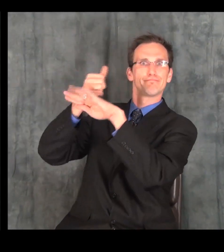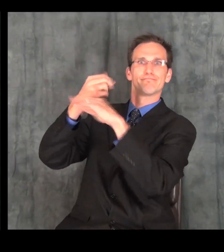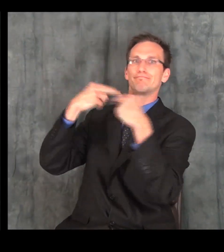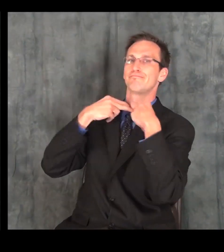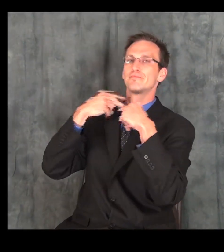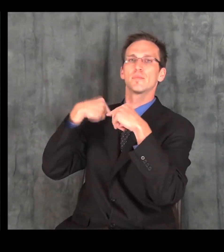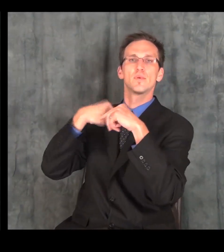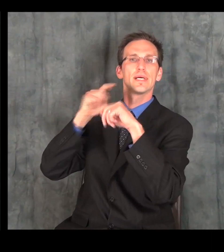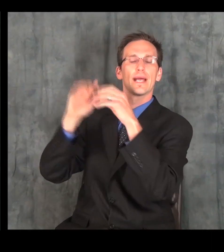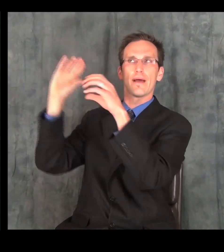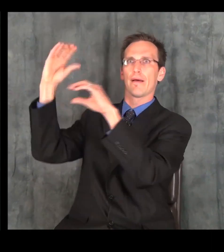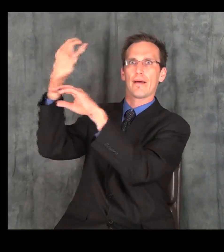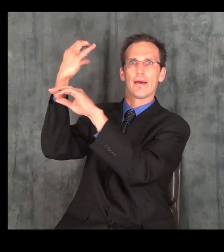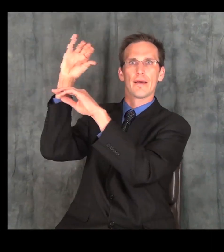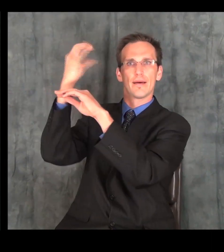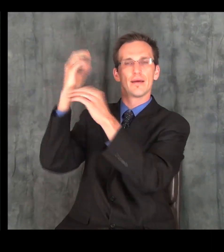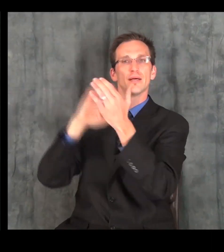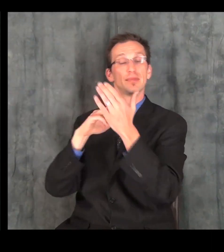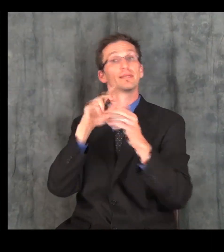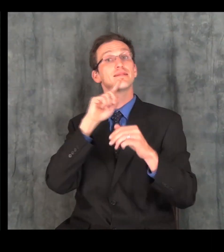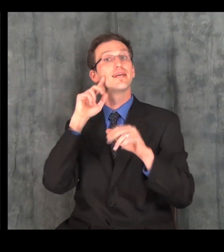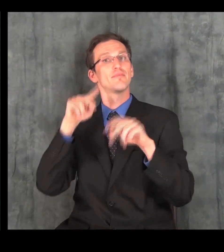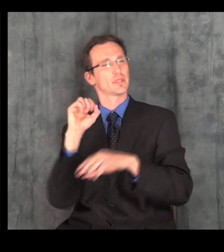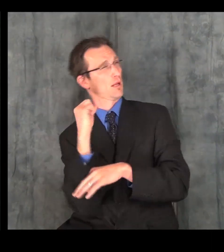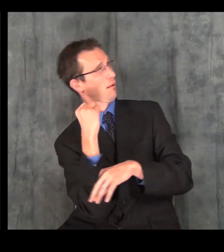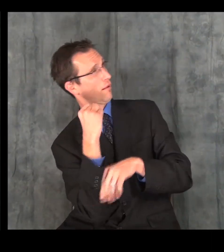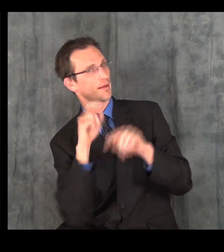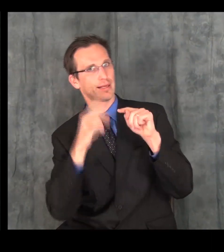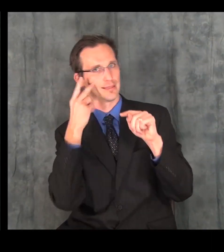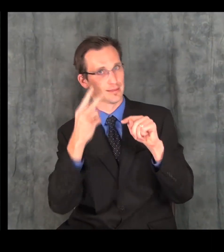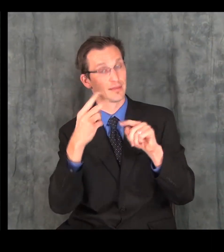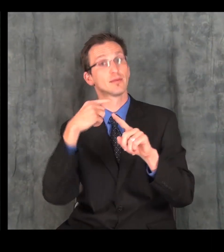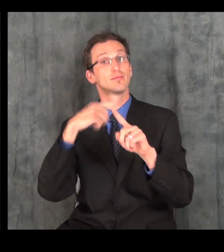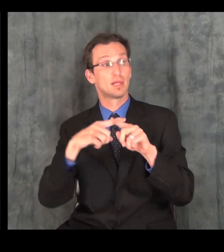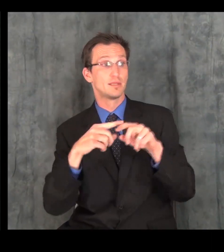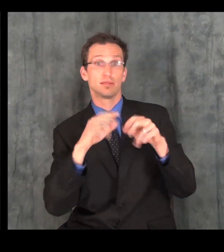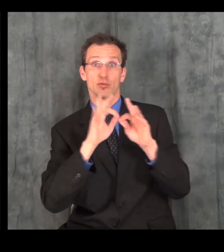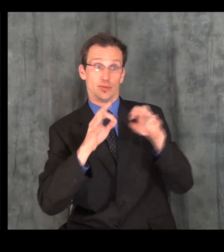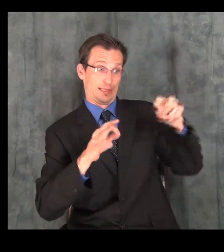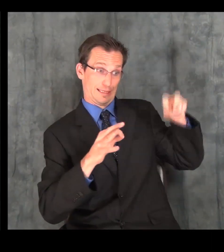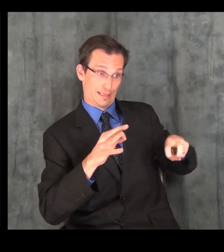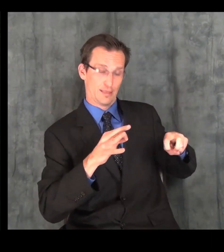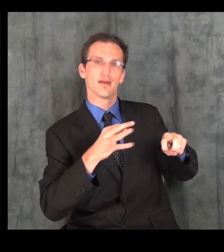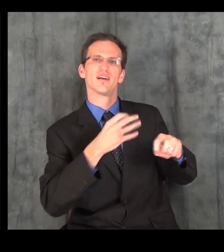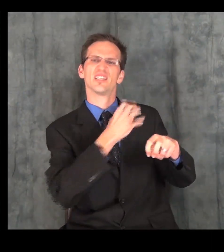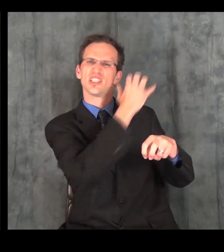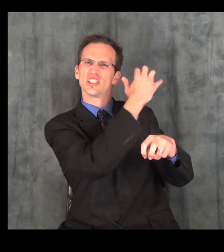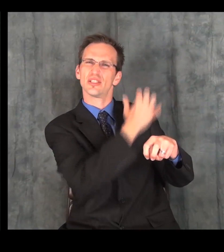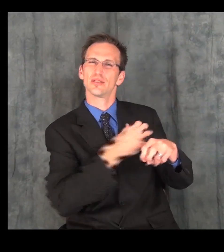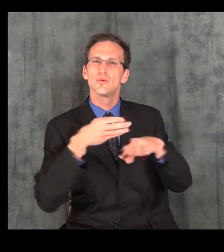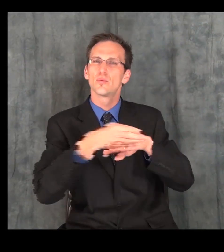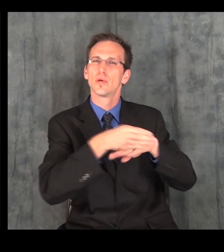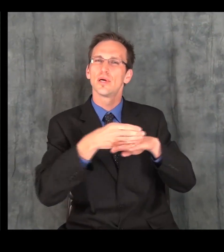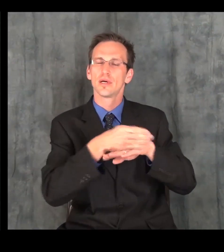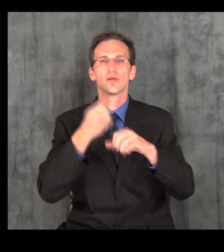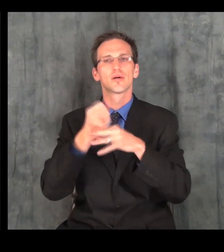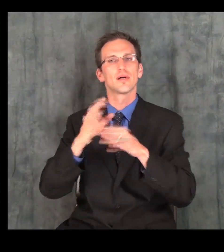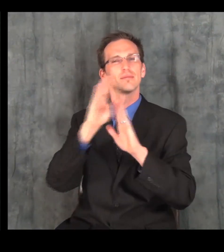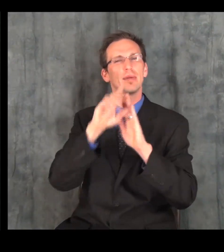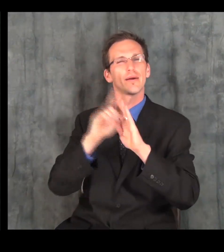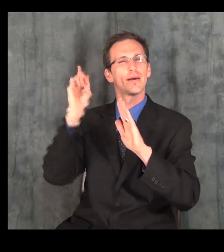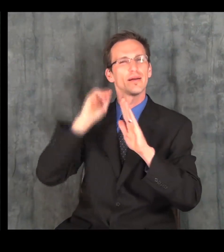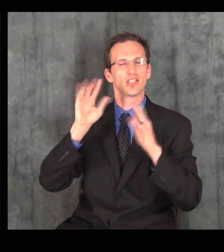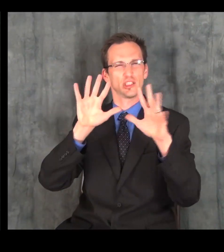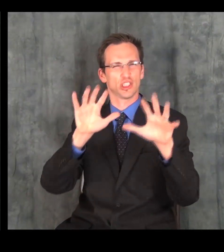to see them. We also had that strobing effect behind the interpreter again, which was an issue. And the key thing here was